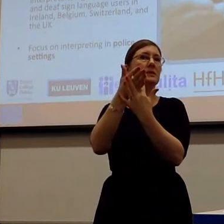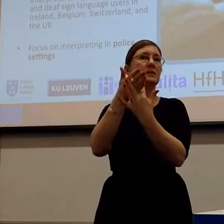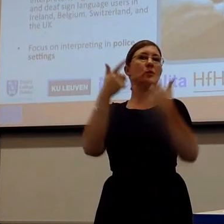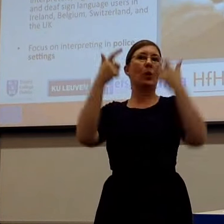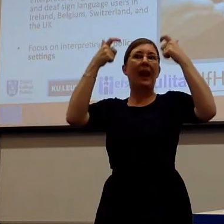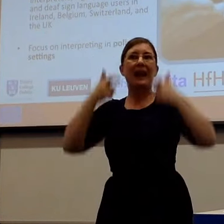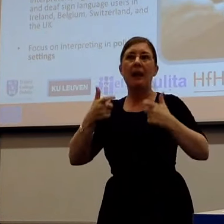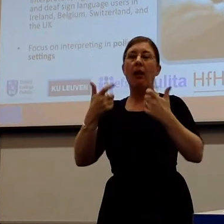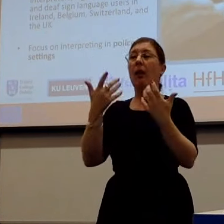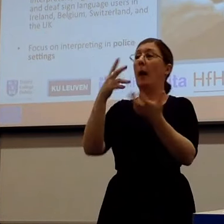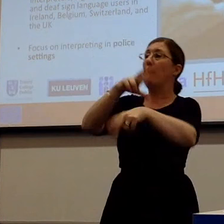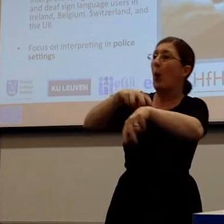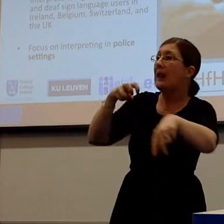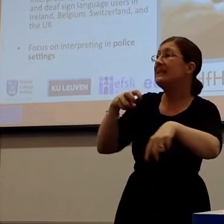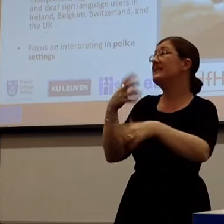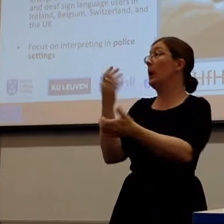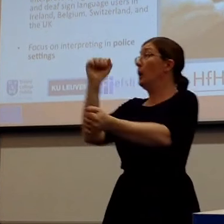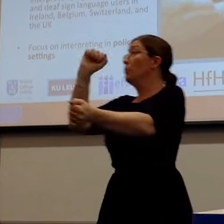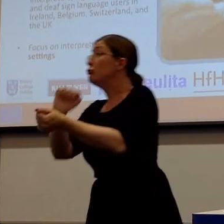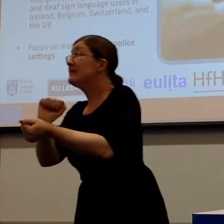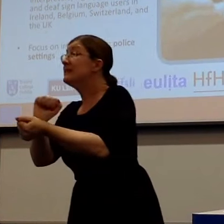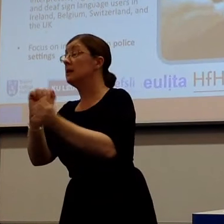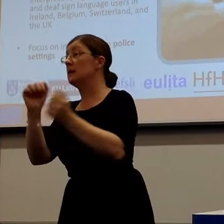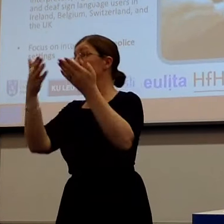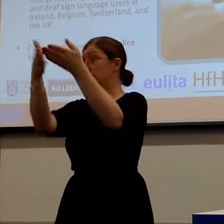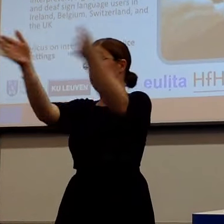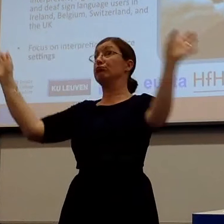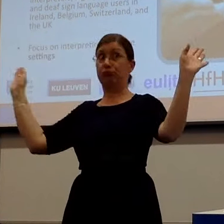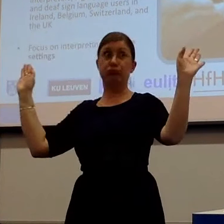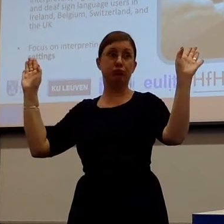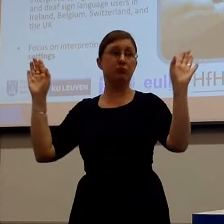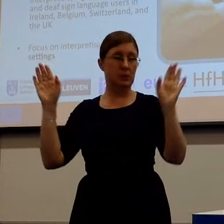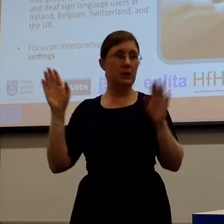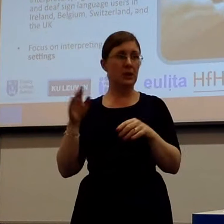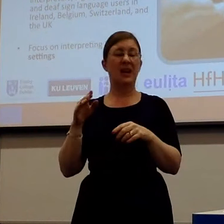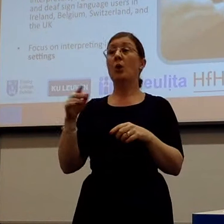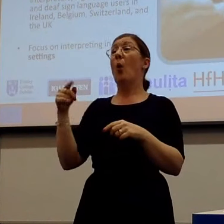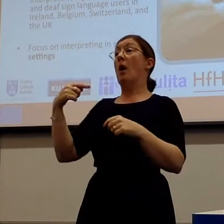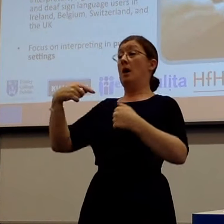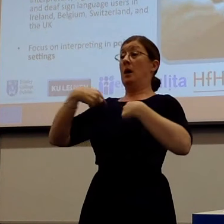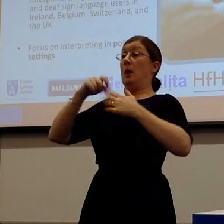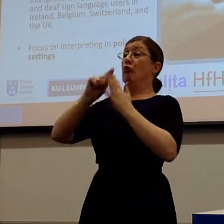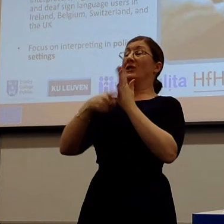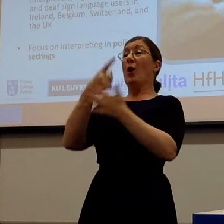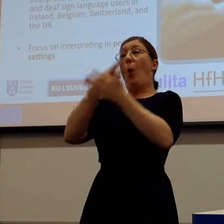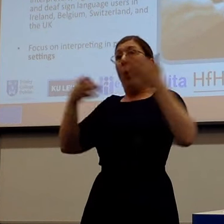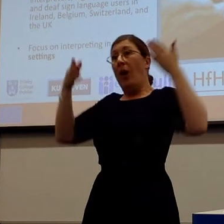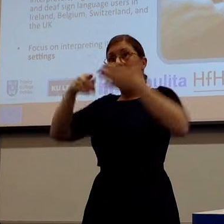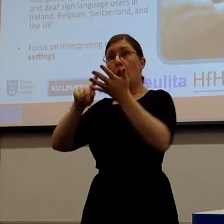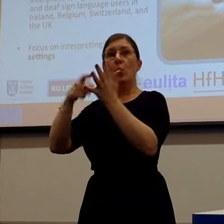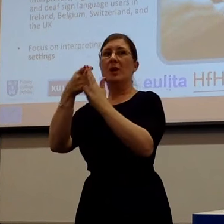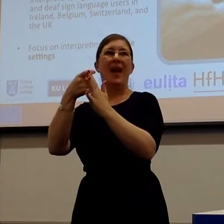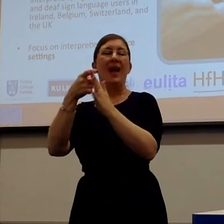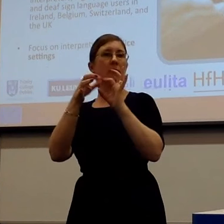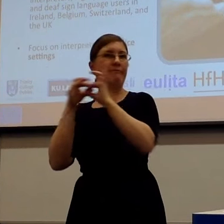users, and to give them access to legal settings, whether that be police, court, or prison settings.